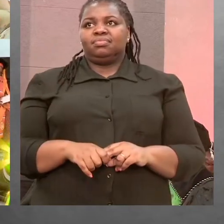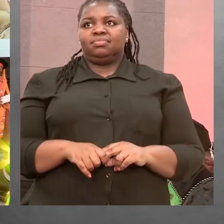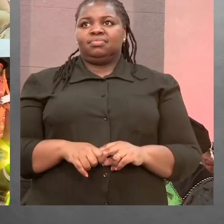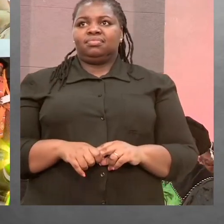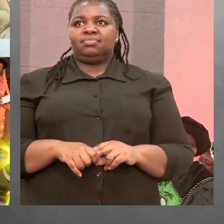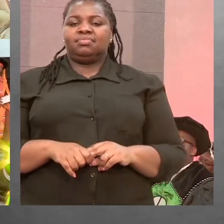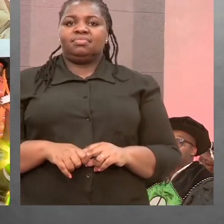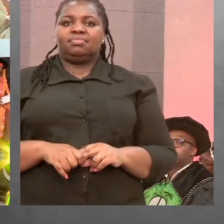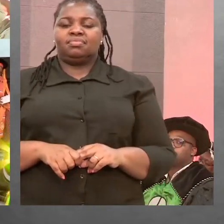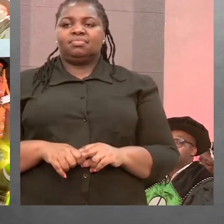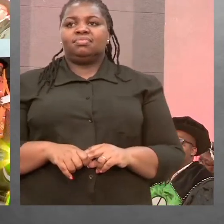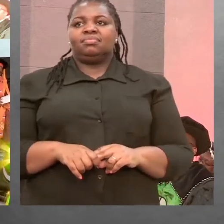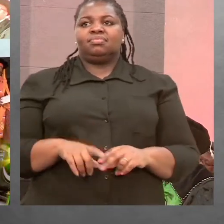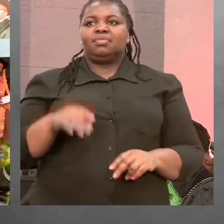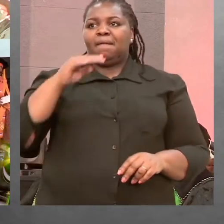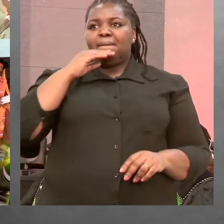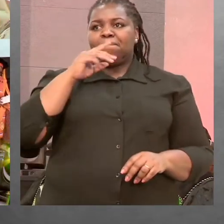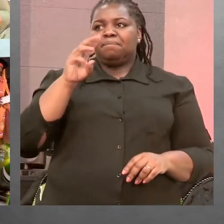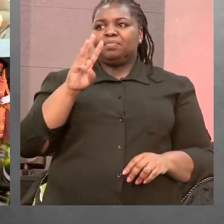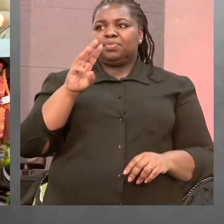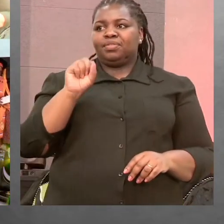See, WUSU delivers firsts.